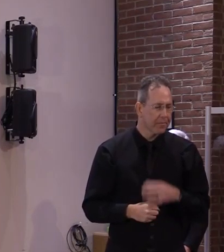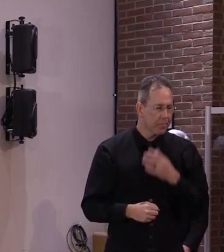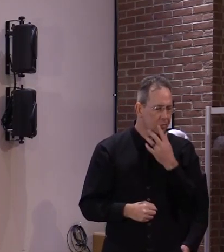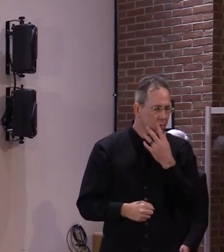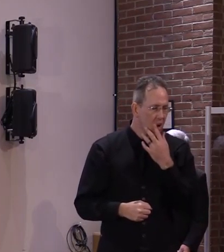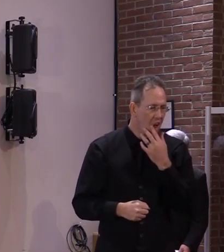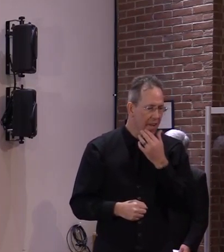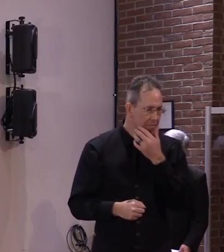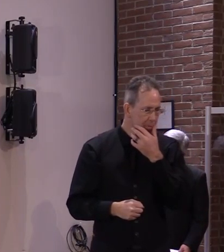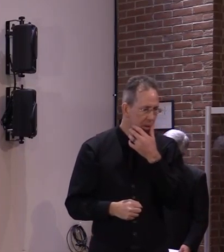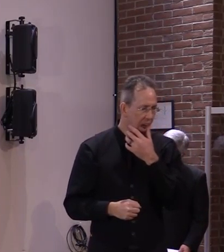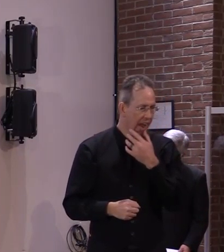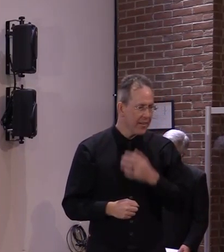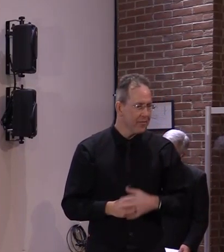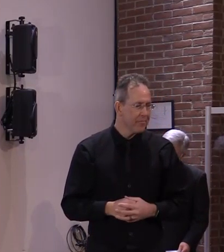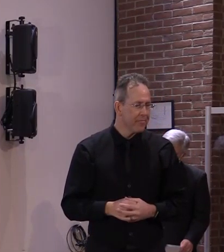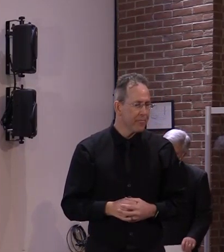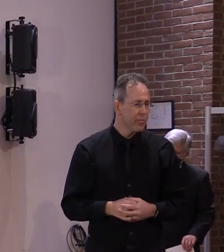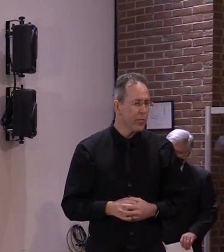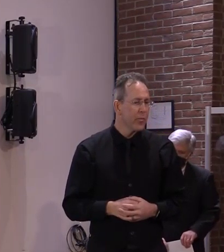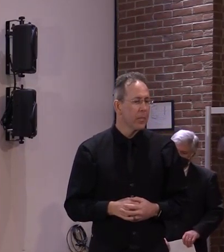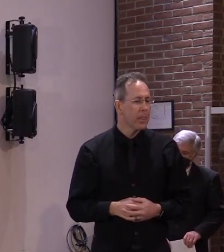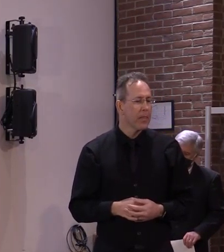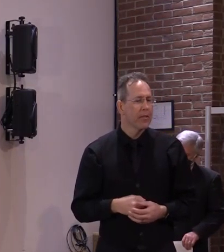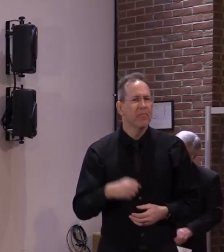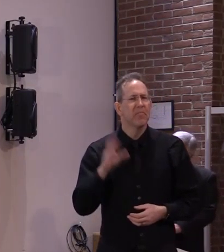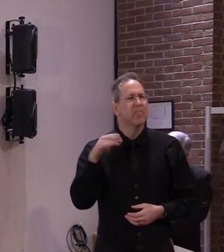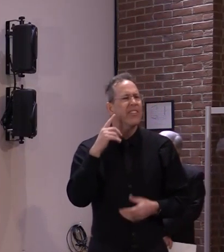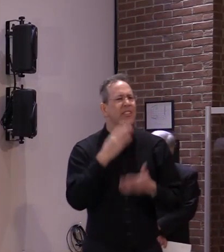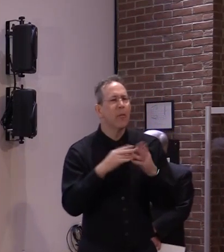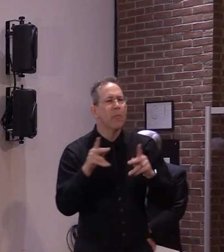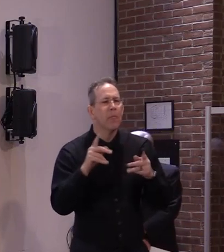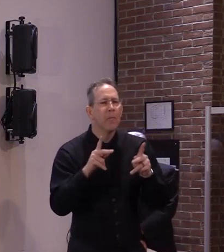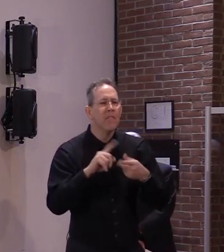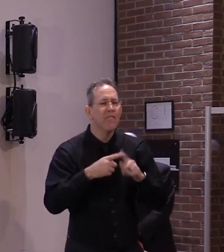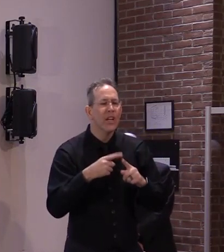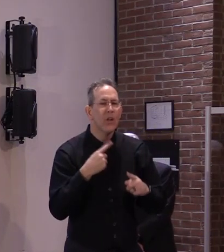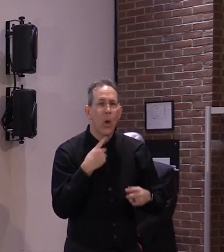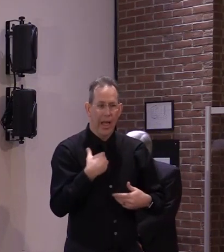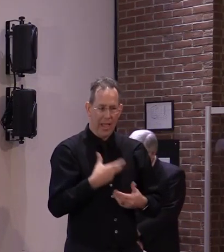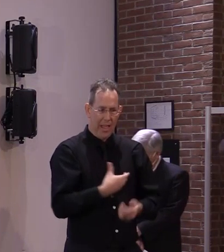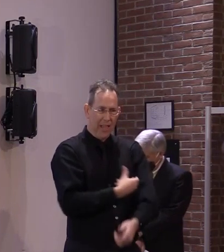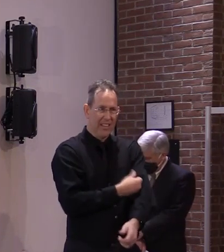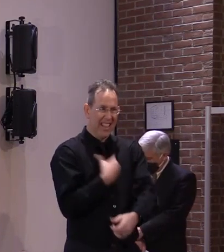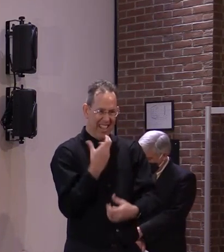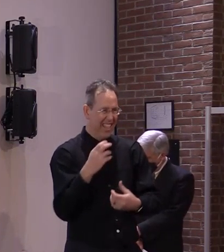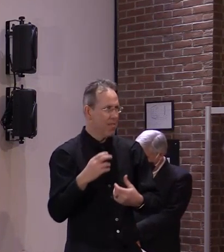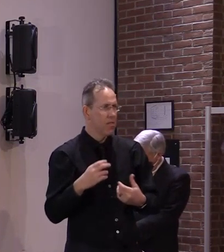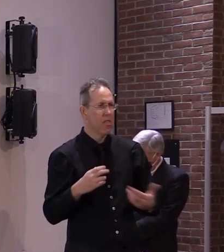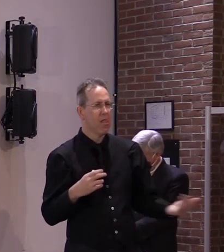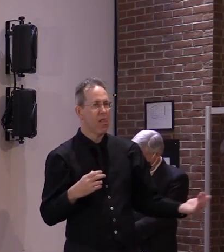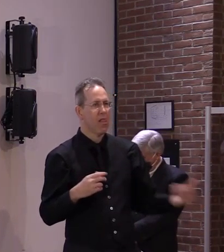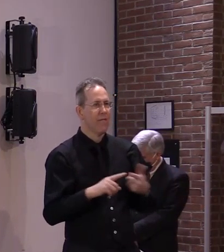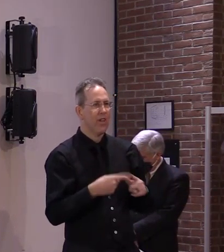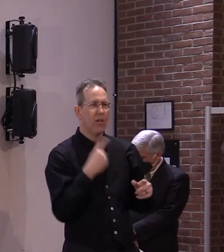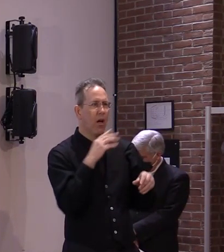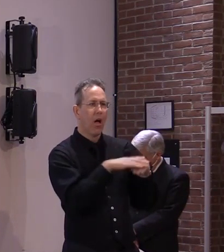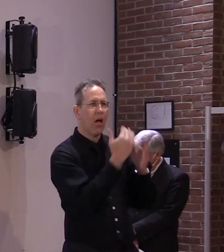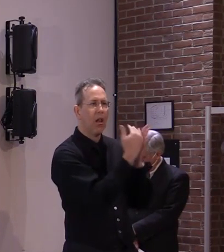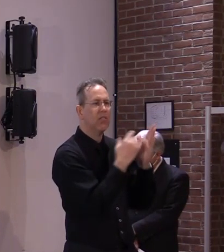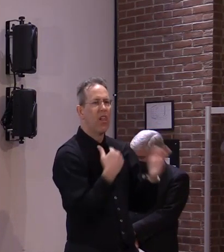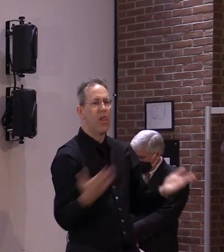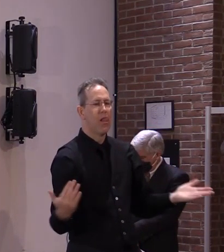line, get shots when they're non-essentials and not entitled. And you talk about investigating cases. Wondering what